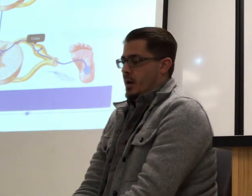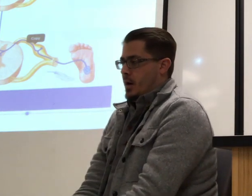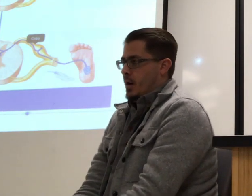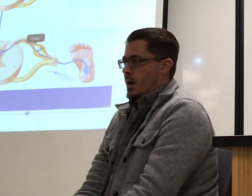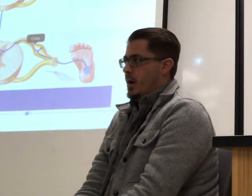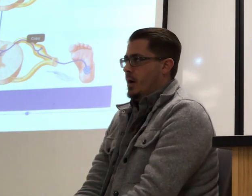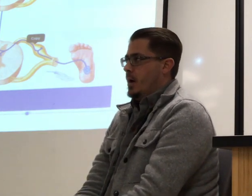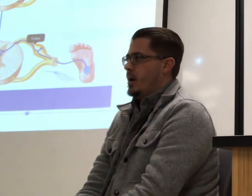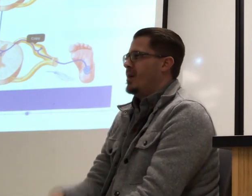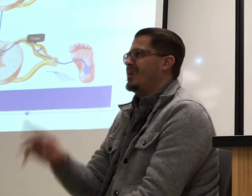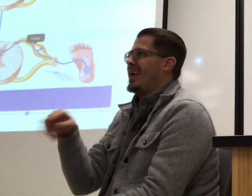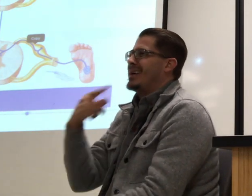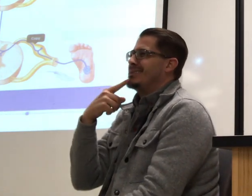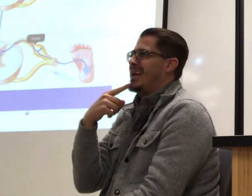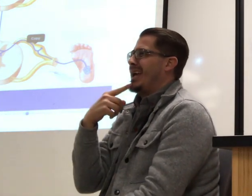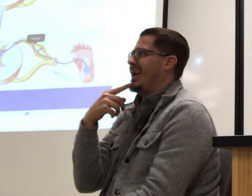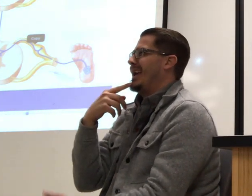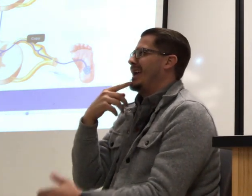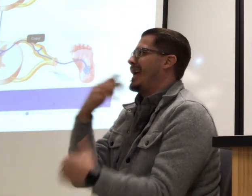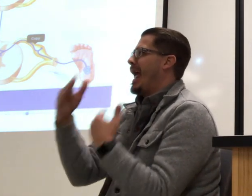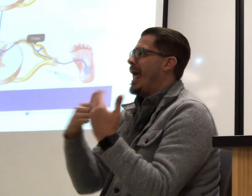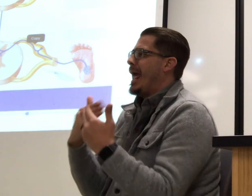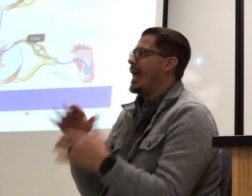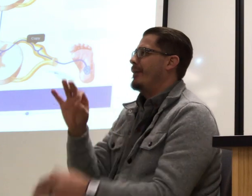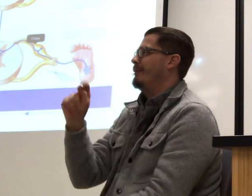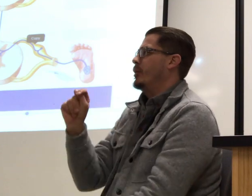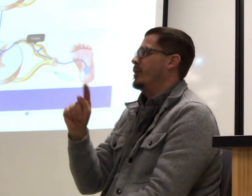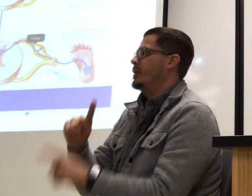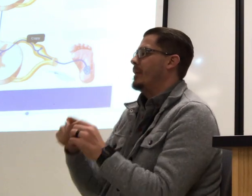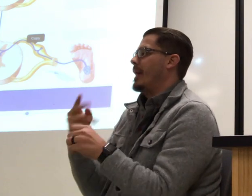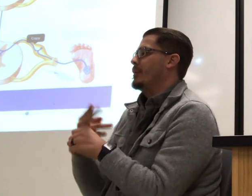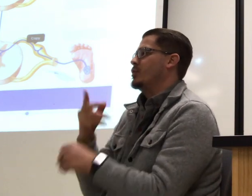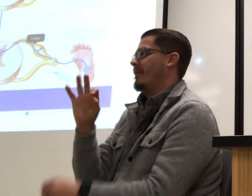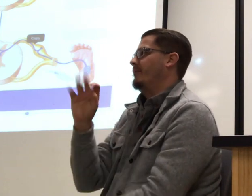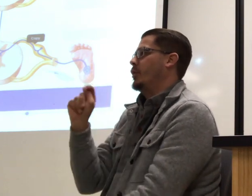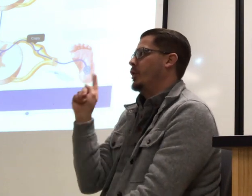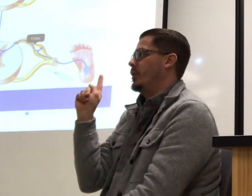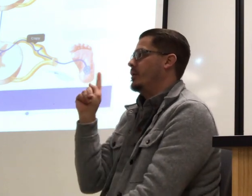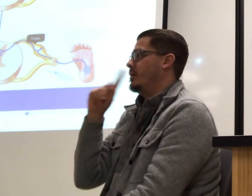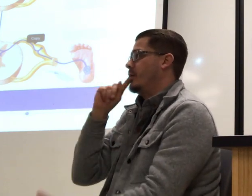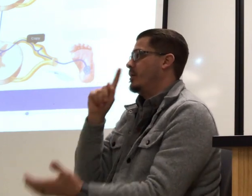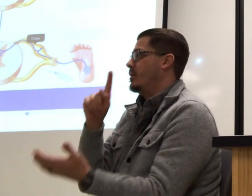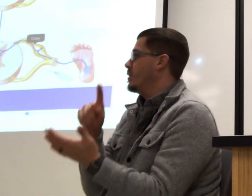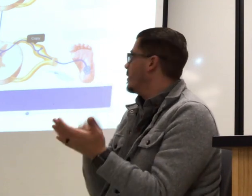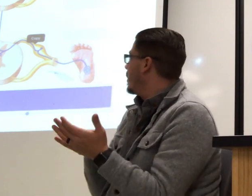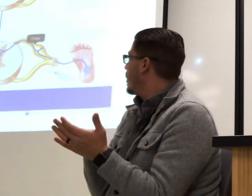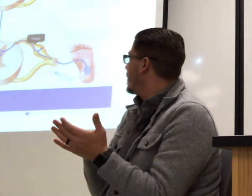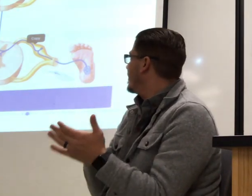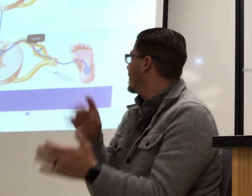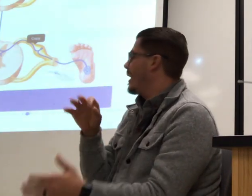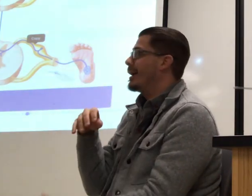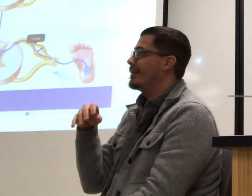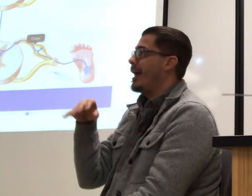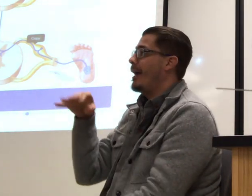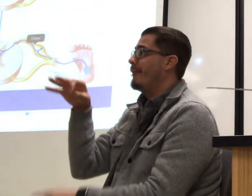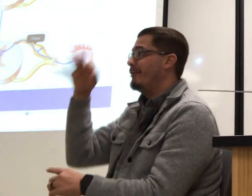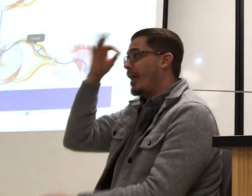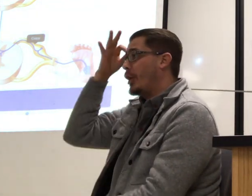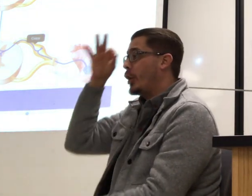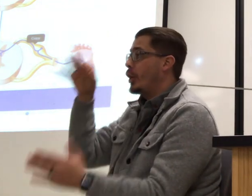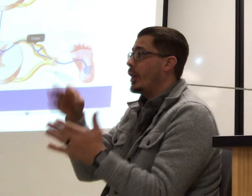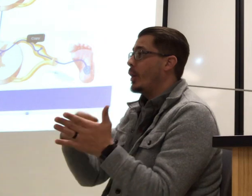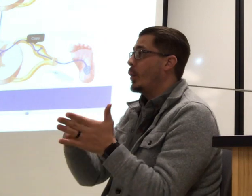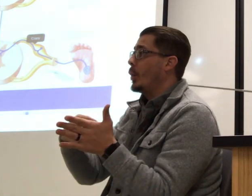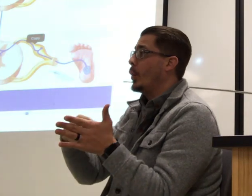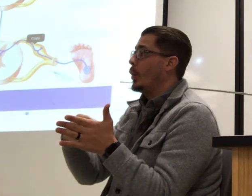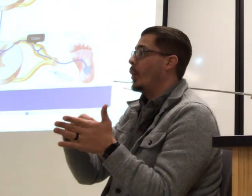You could use hand or foot. I got it zoomed in on the foot, and you see how the feather tickling your foot, and you could feel that?